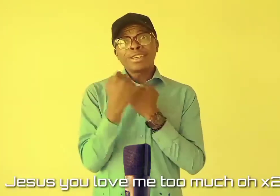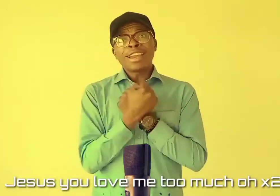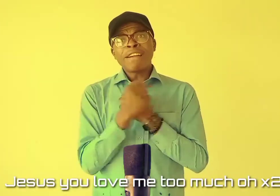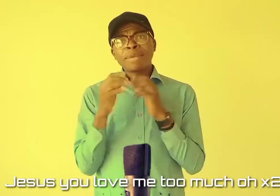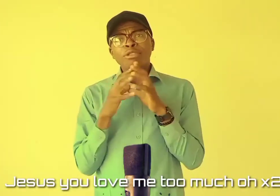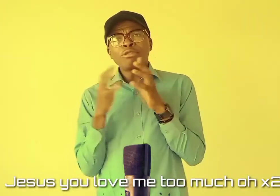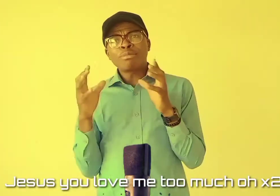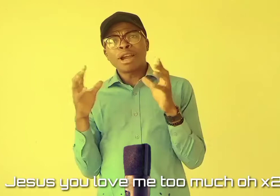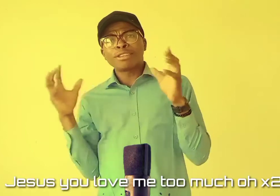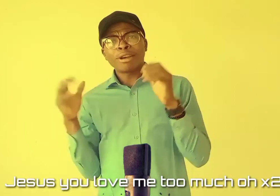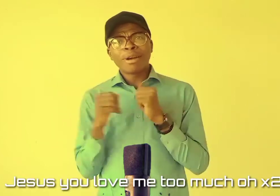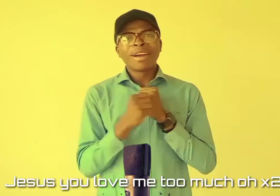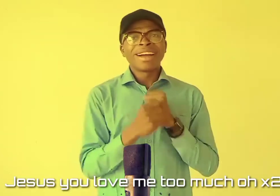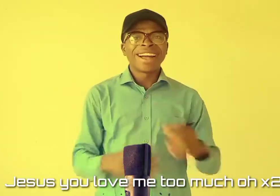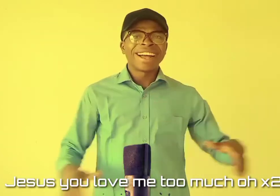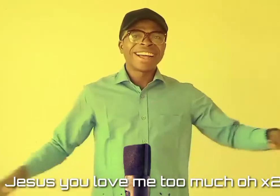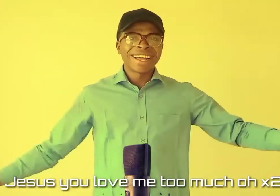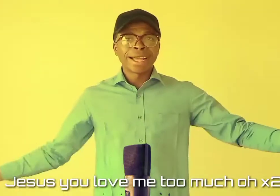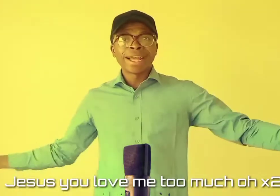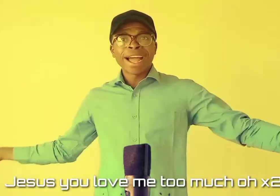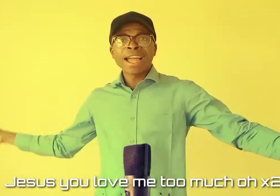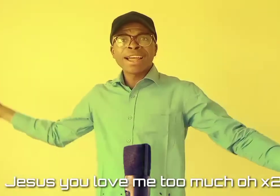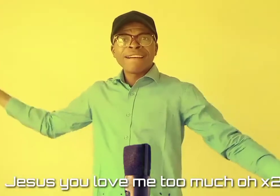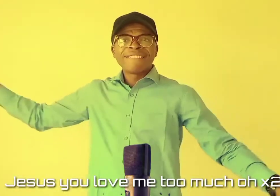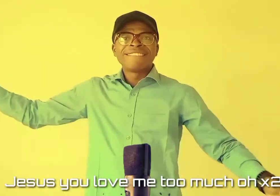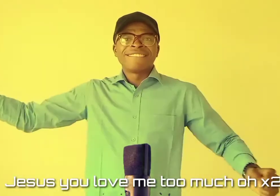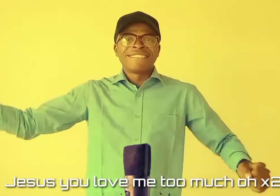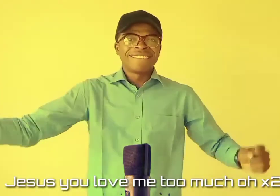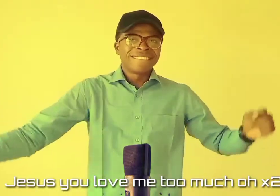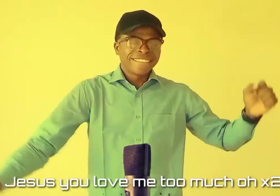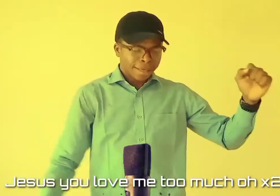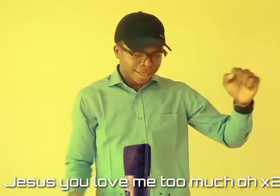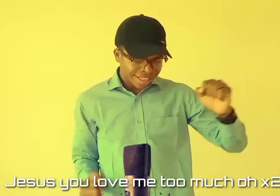me too much. Oh, too much. Oh, no, no. Too much. Yeah, too much. Yeah, love. Yeah, yeah. Love.